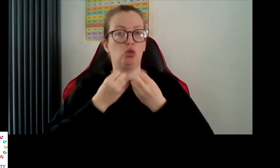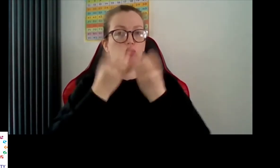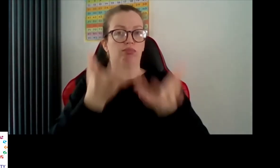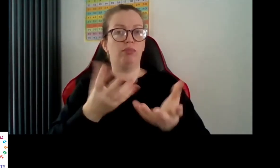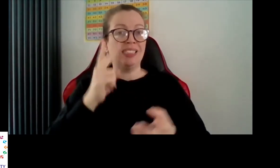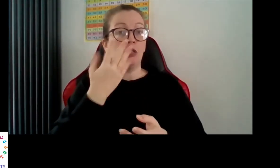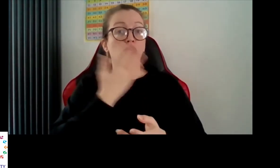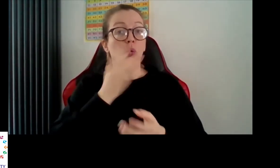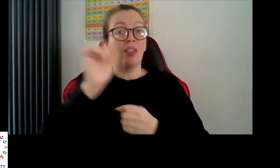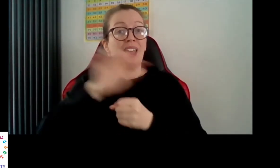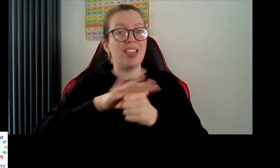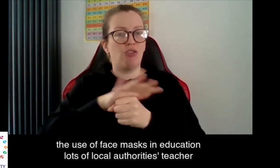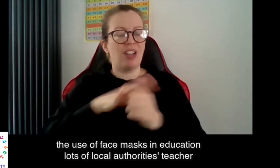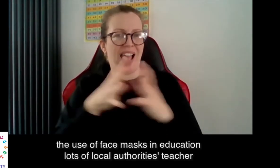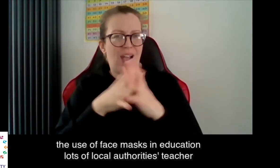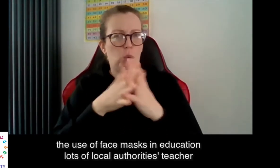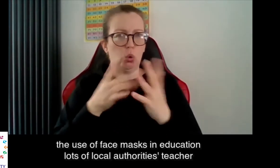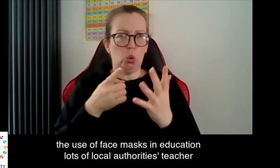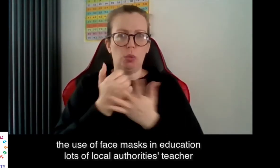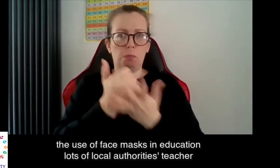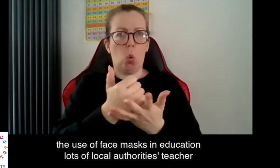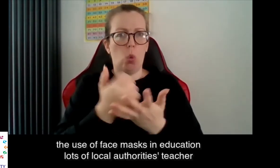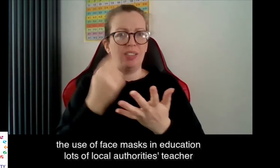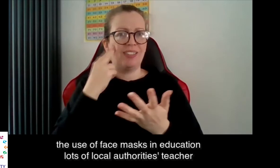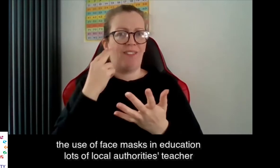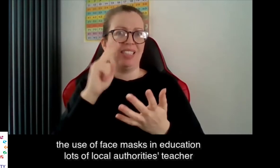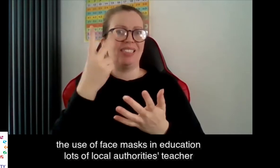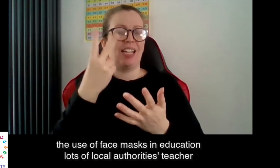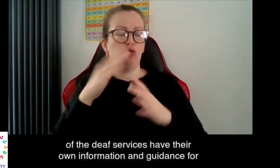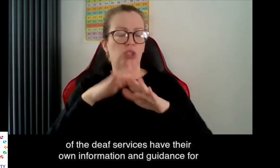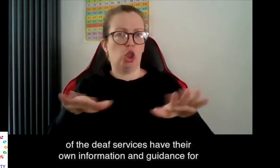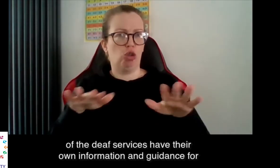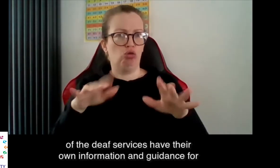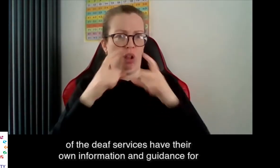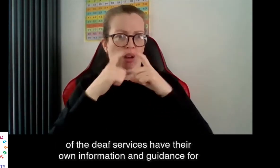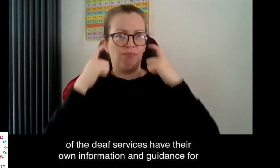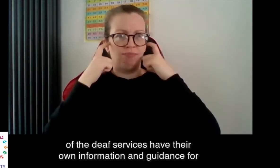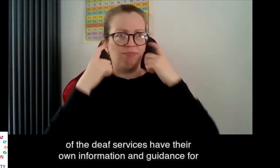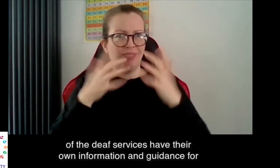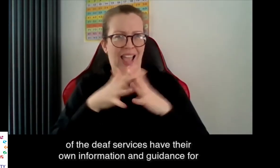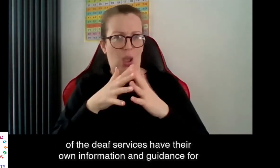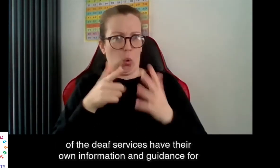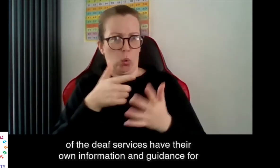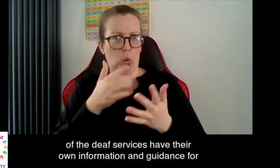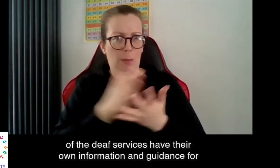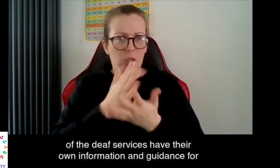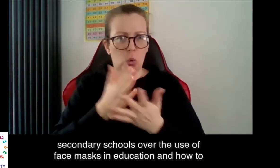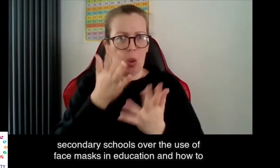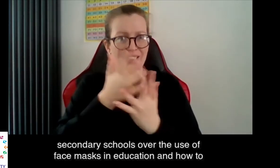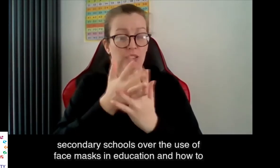have their own information and guidance for secondary schools over the use of face masks in education and how to support deaf students